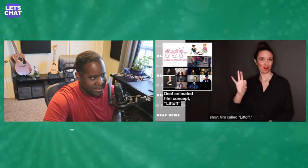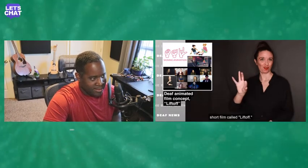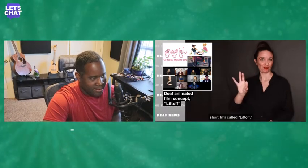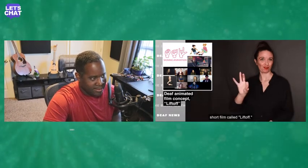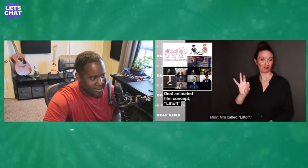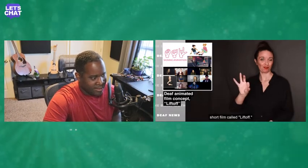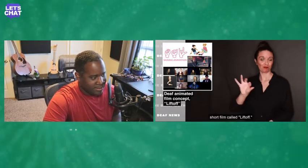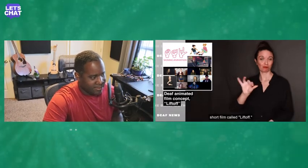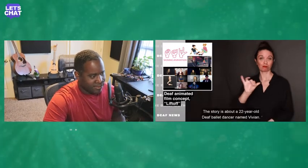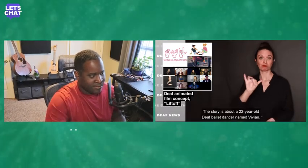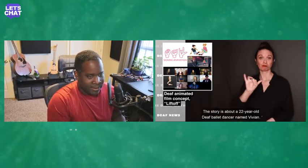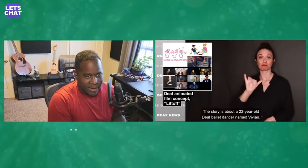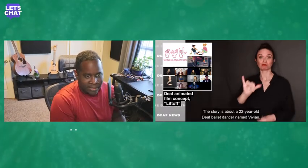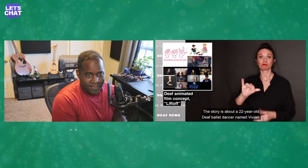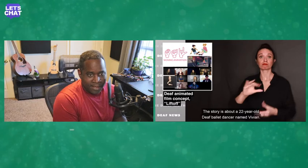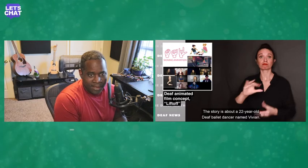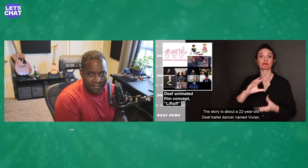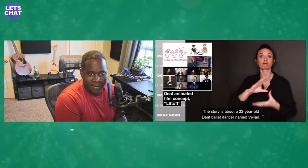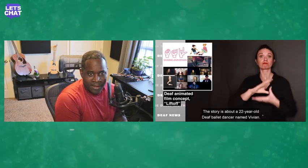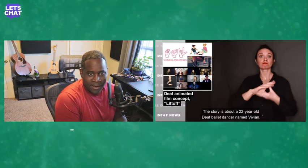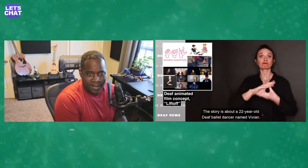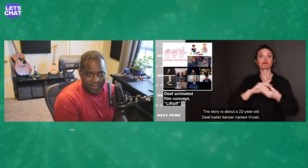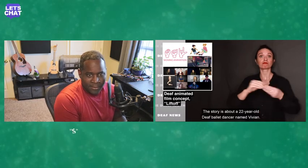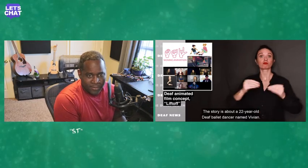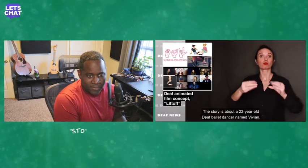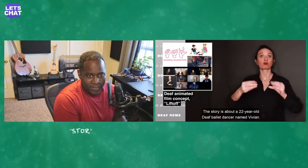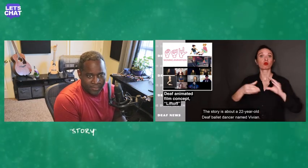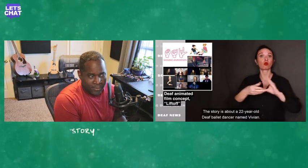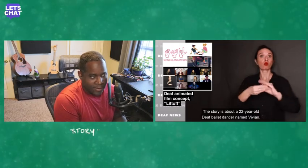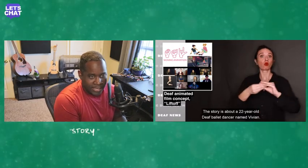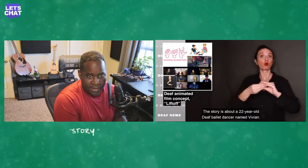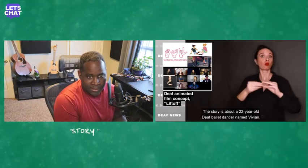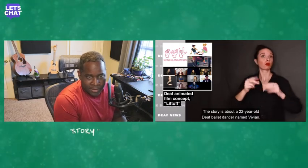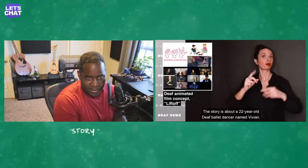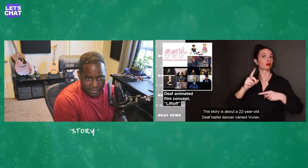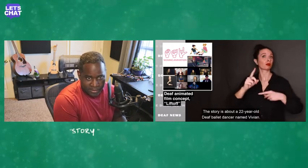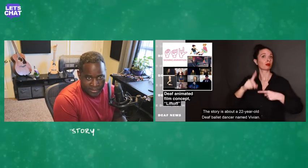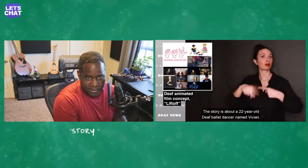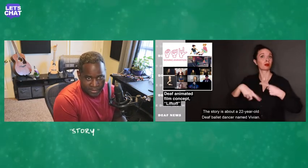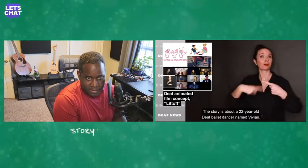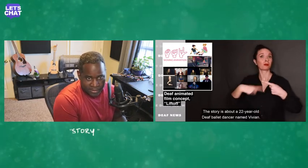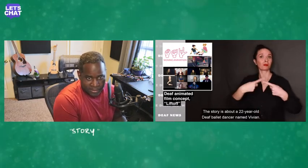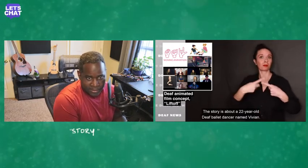play. Looks like we're at Liftoff. All right, so story